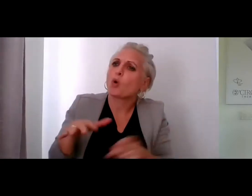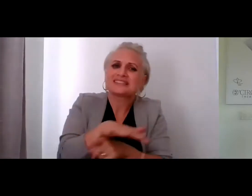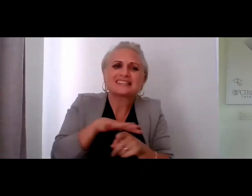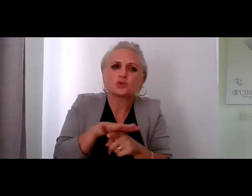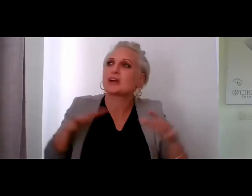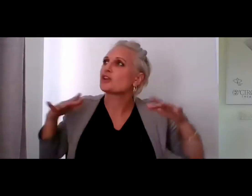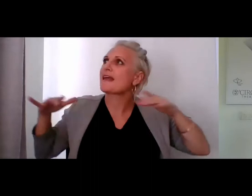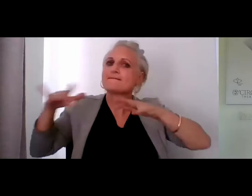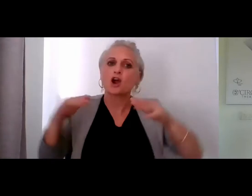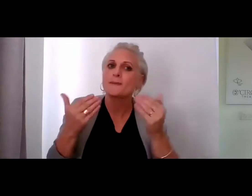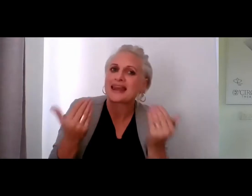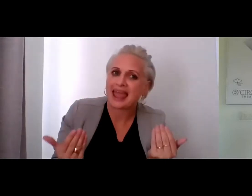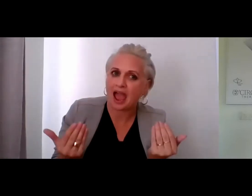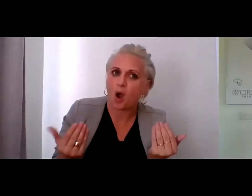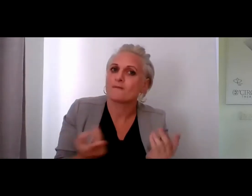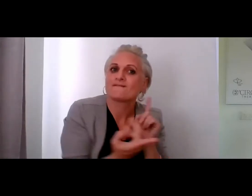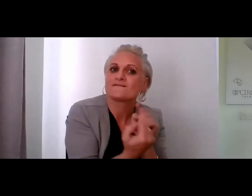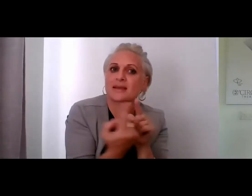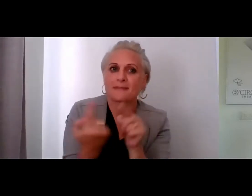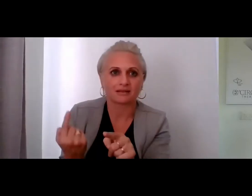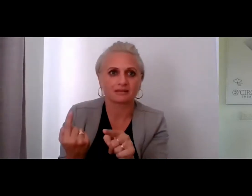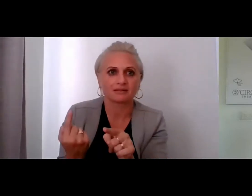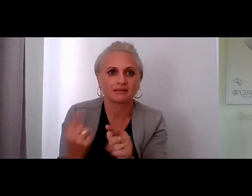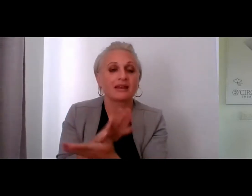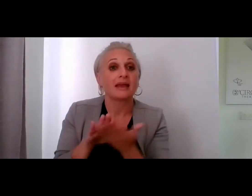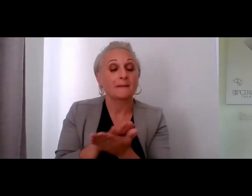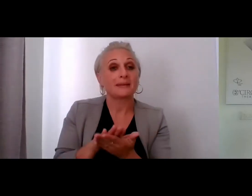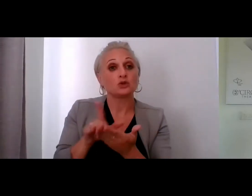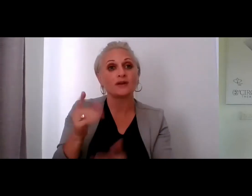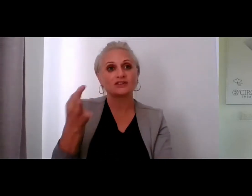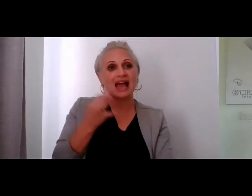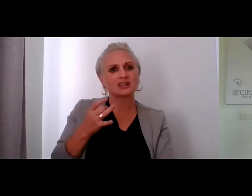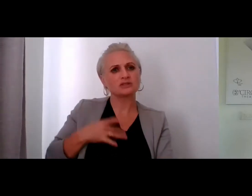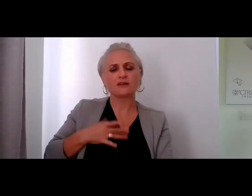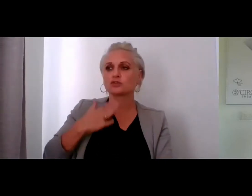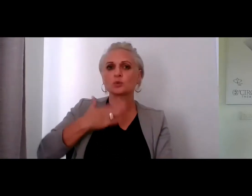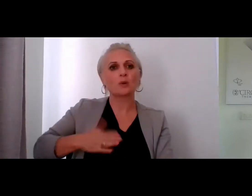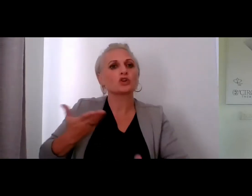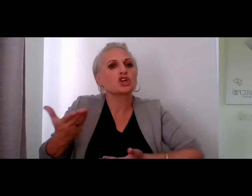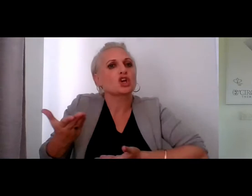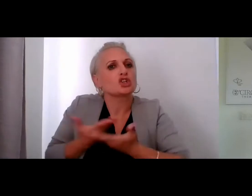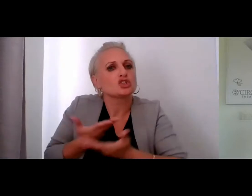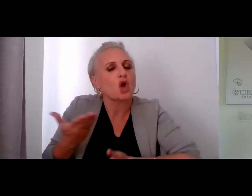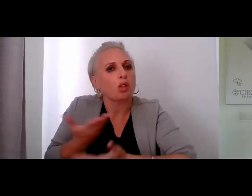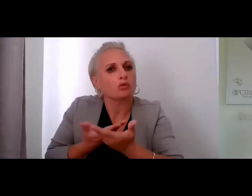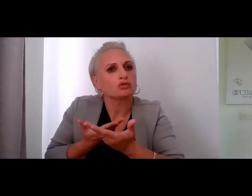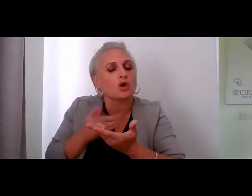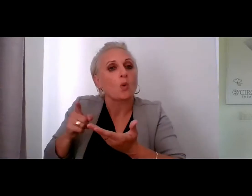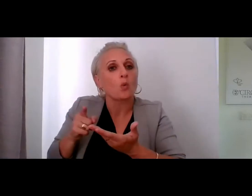Do you want to consult or workshop with disabled people and the disability sector at this early